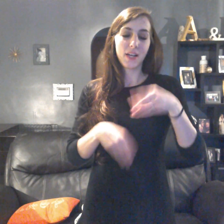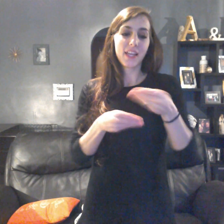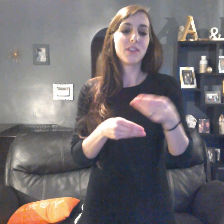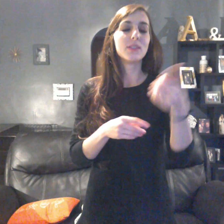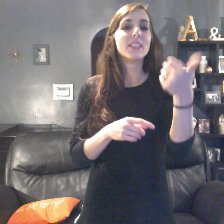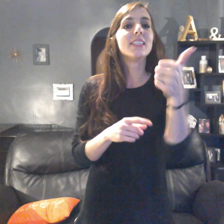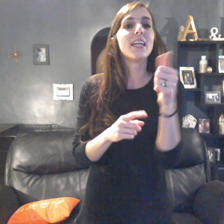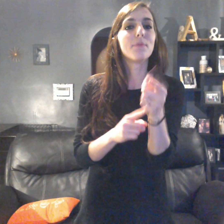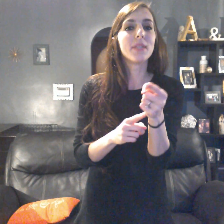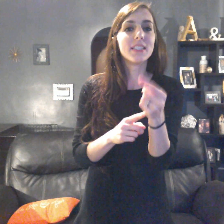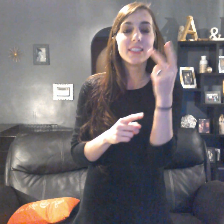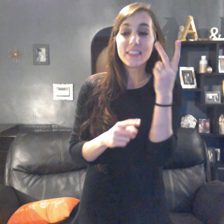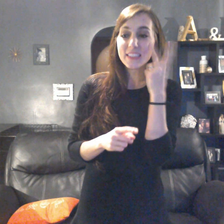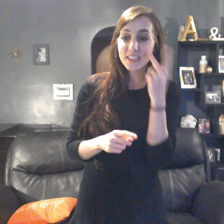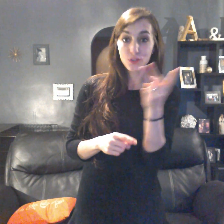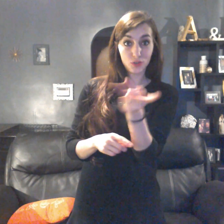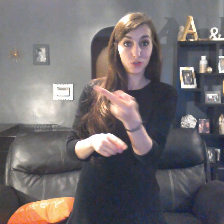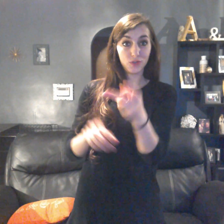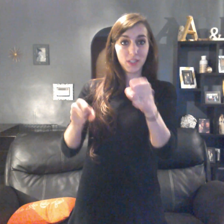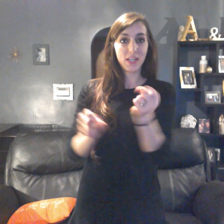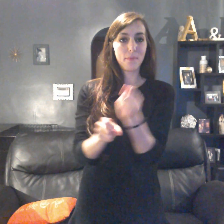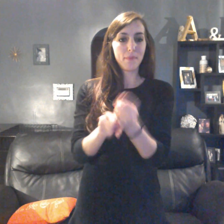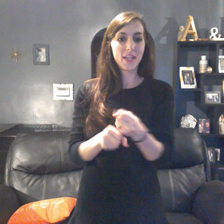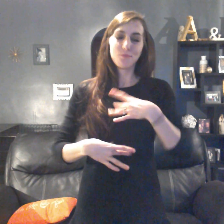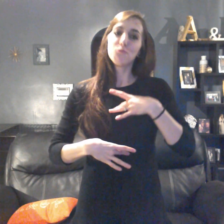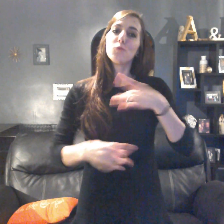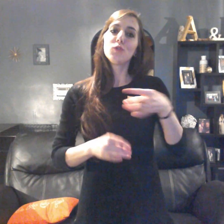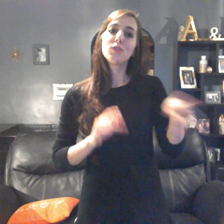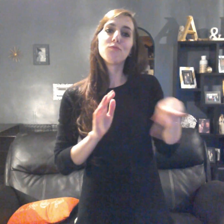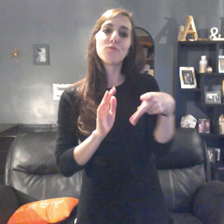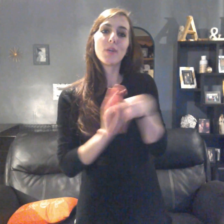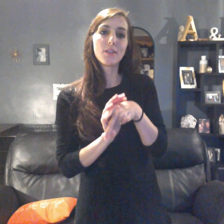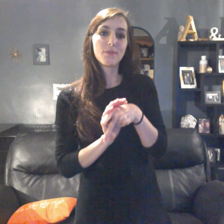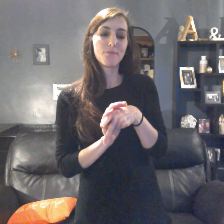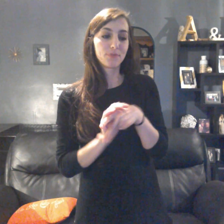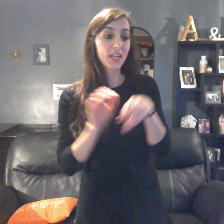between the two of you. You can each make your own or you can make it together.